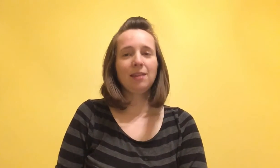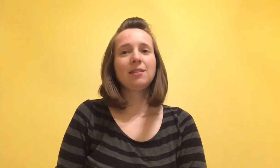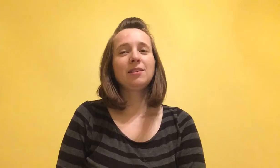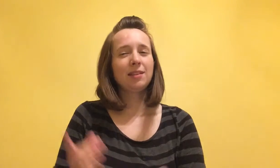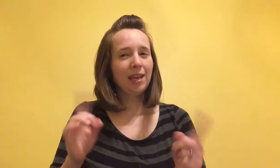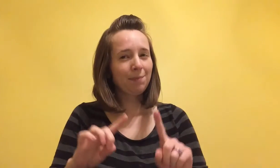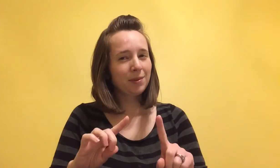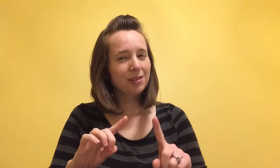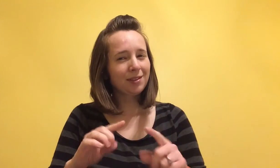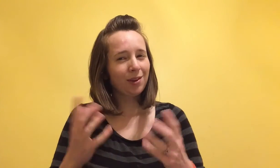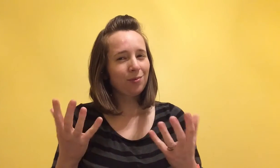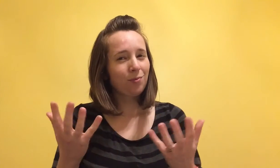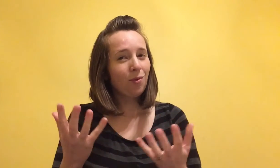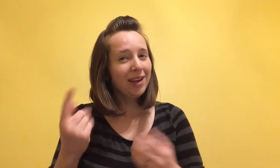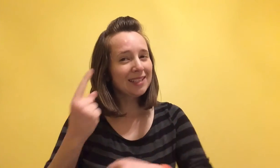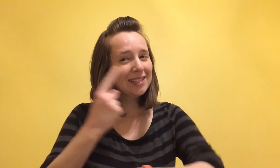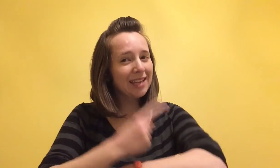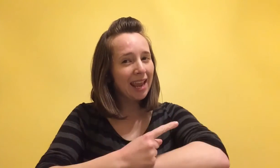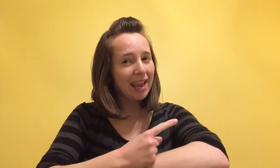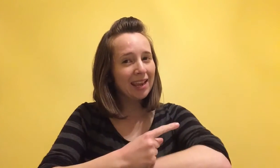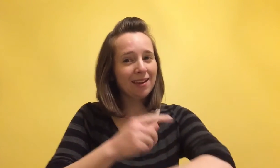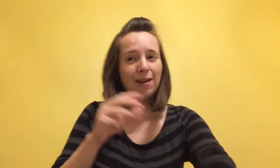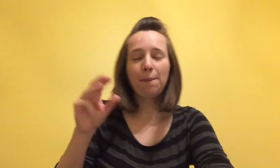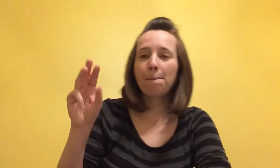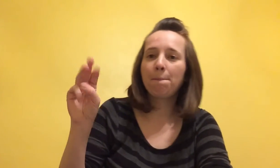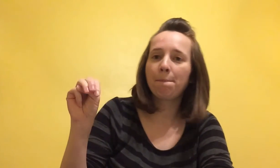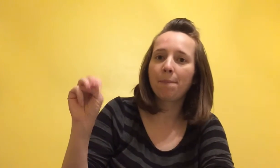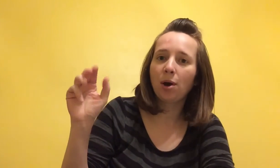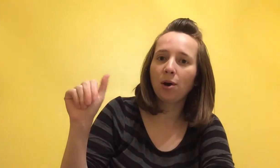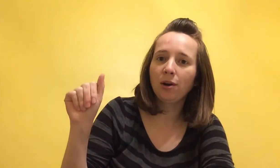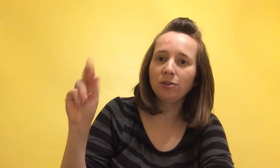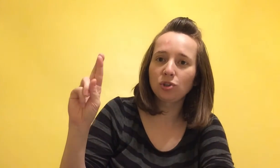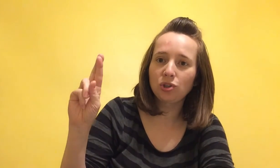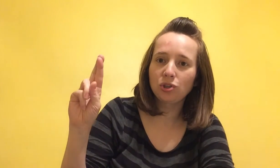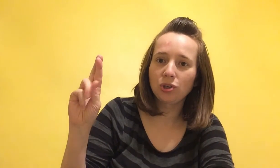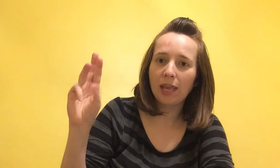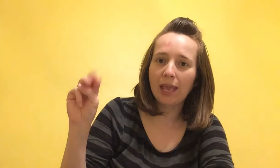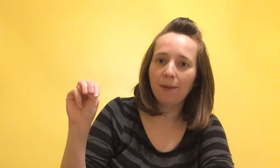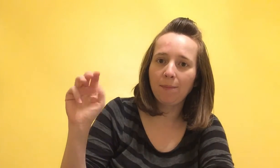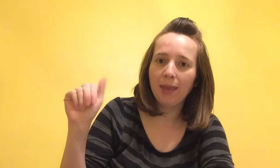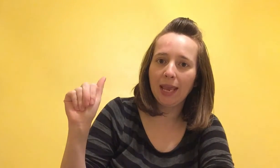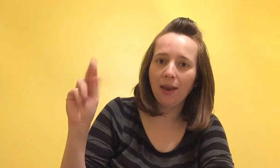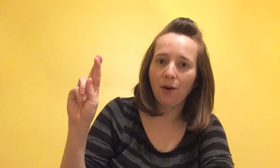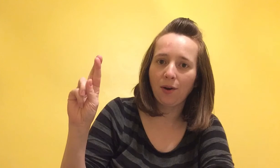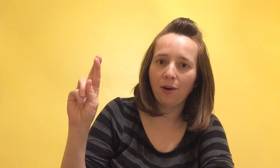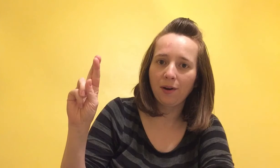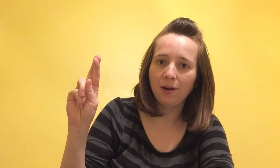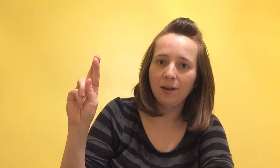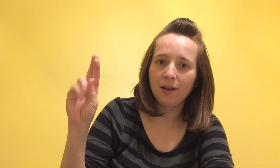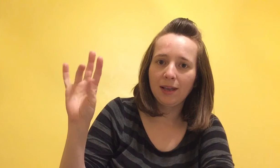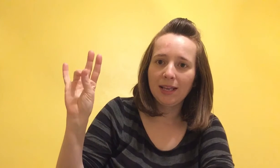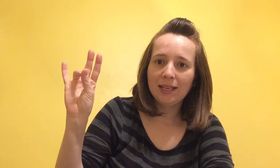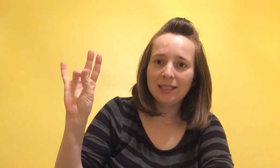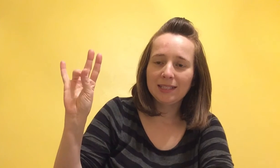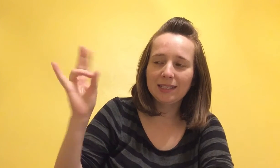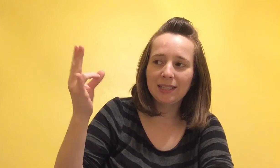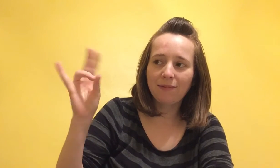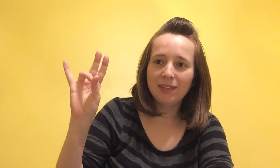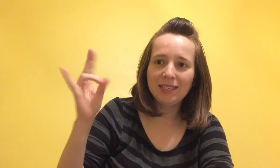And it happens on what day? March, M-A-R,